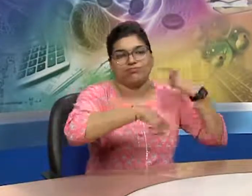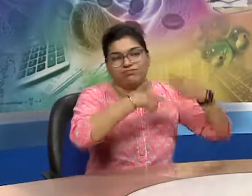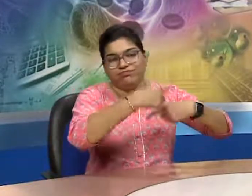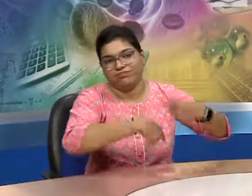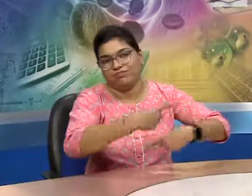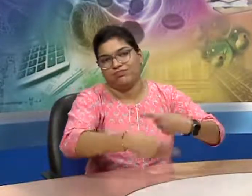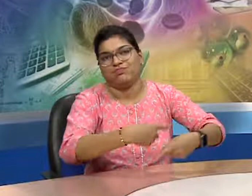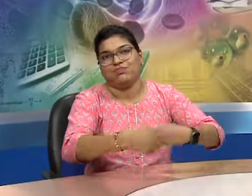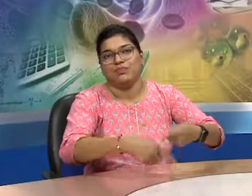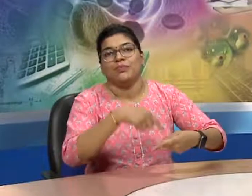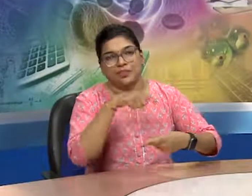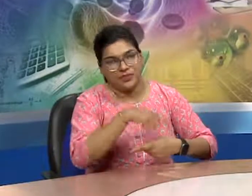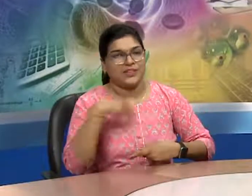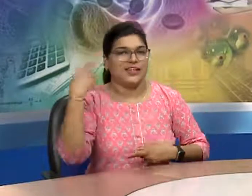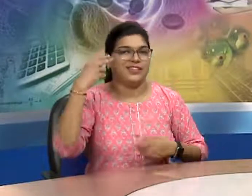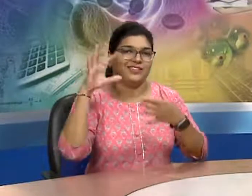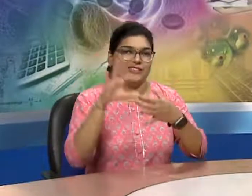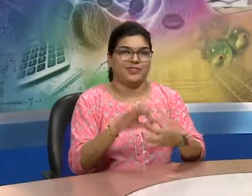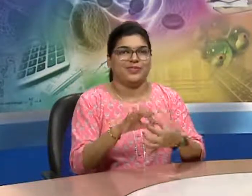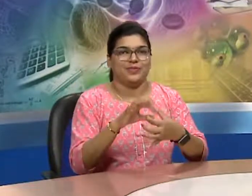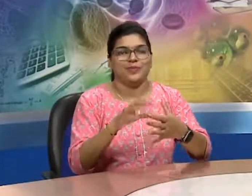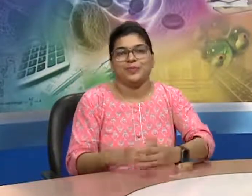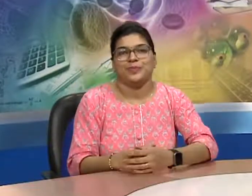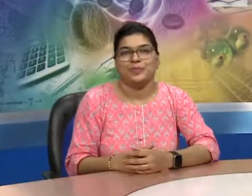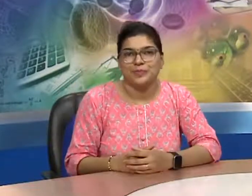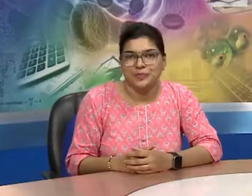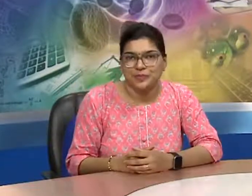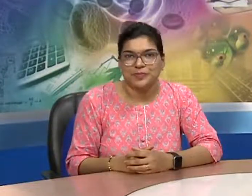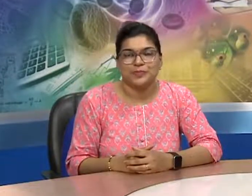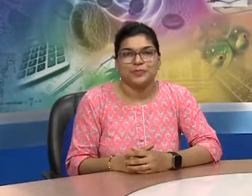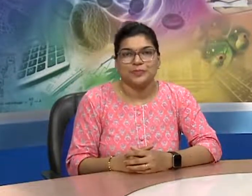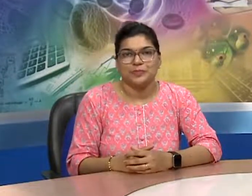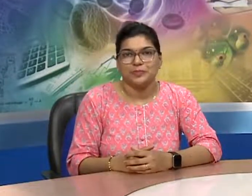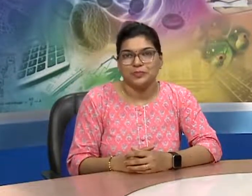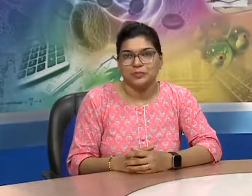features are the basic needs which are important.